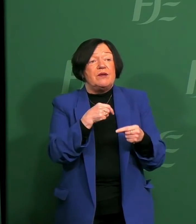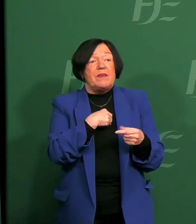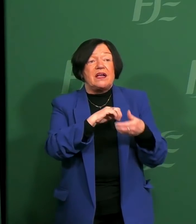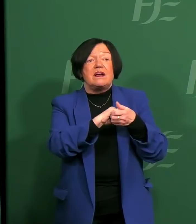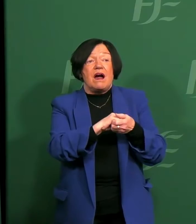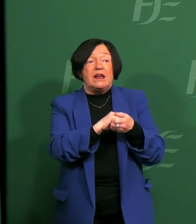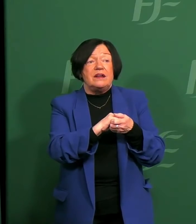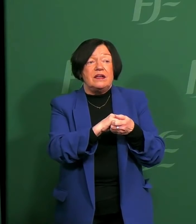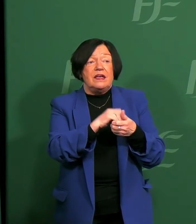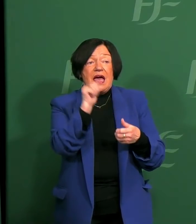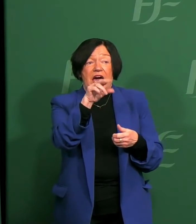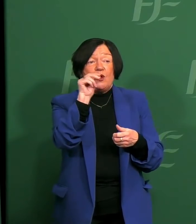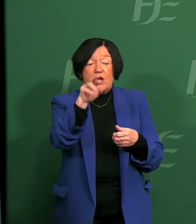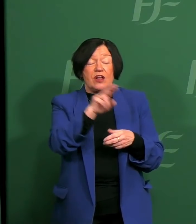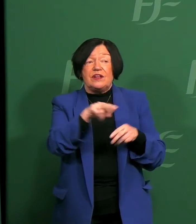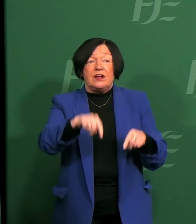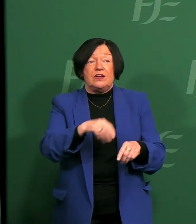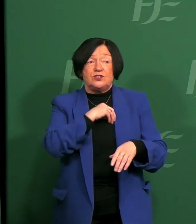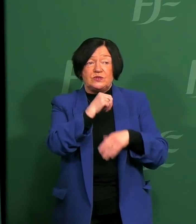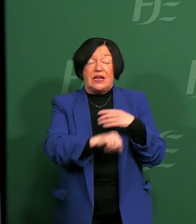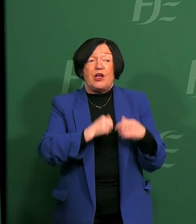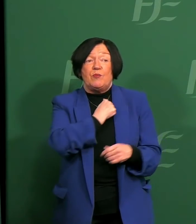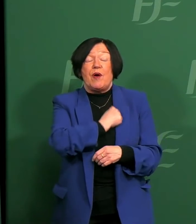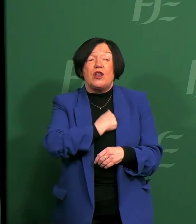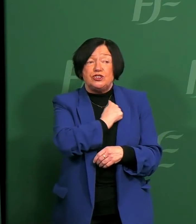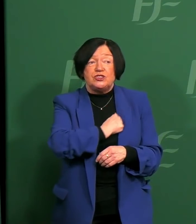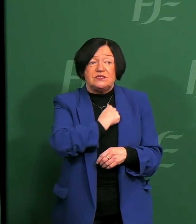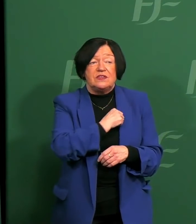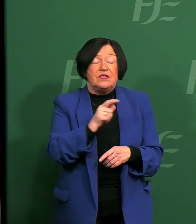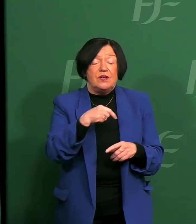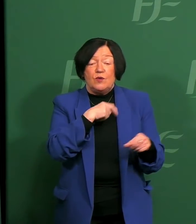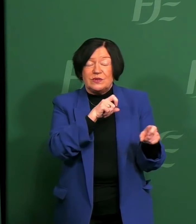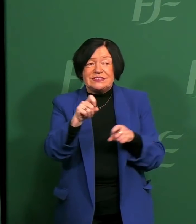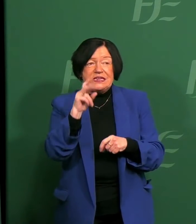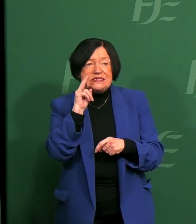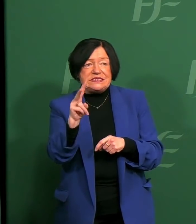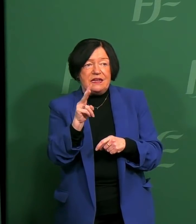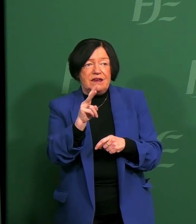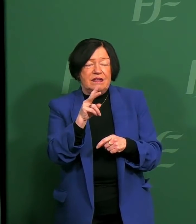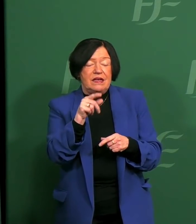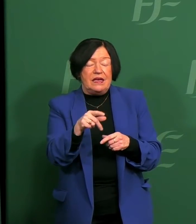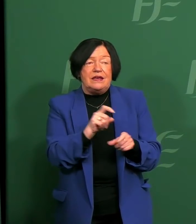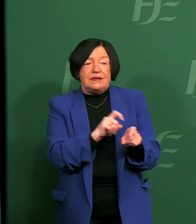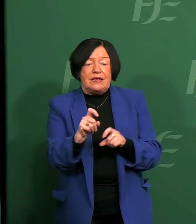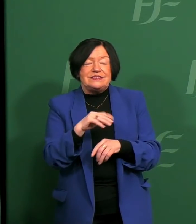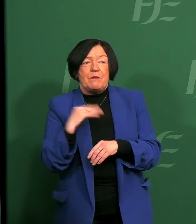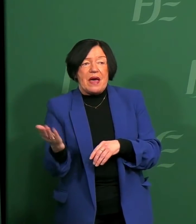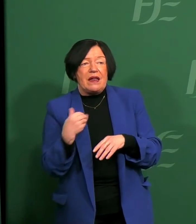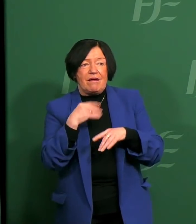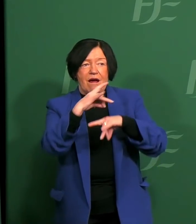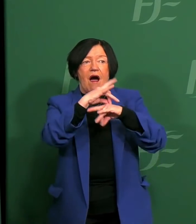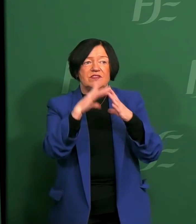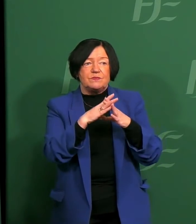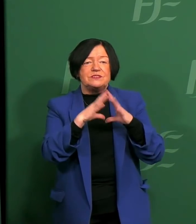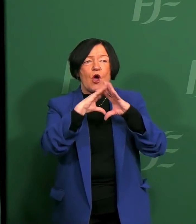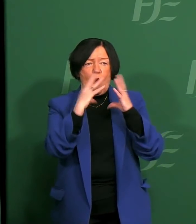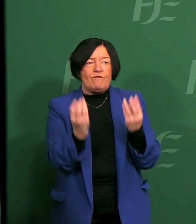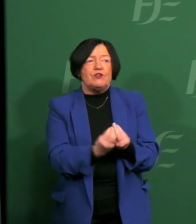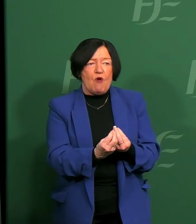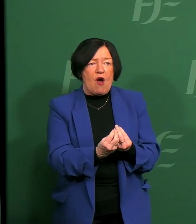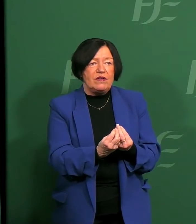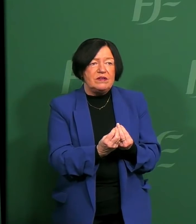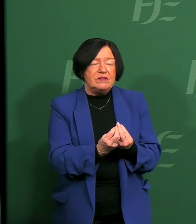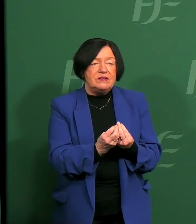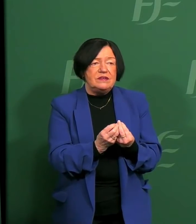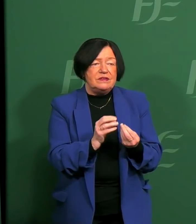colleague Anna Connor isn't here today, apologies, but just to say we are still seeing significant demand on our hospitals overall,